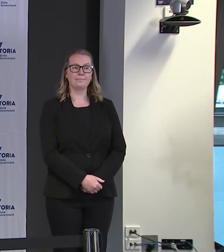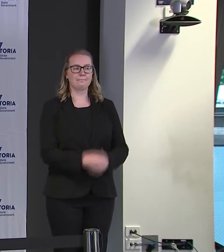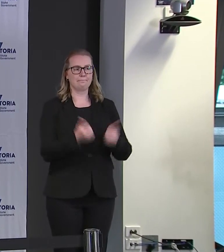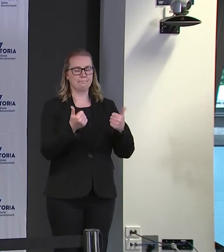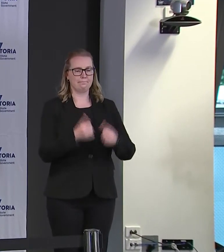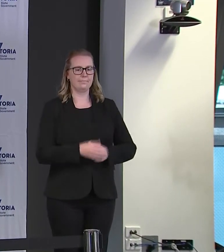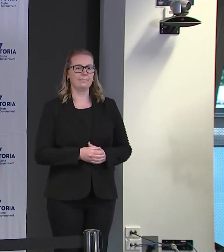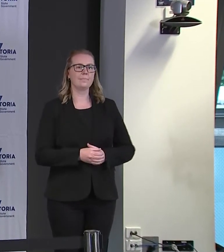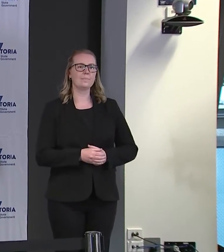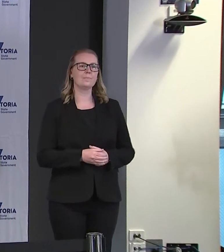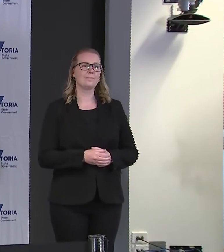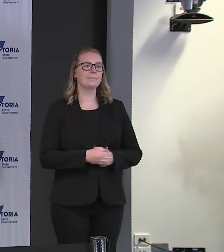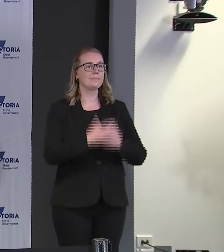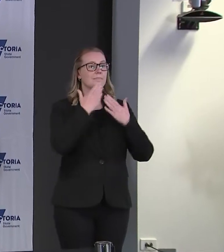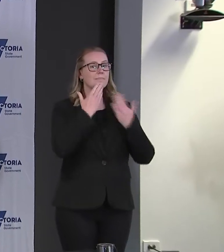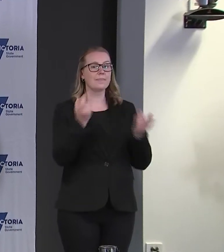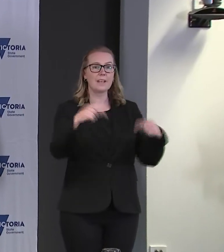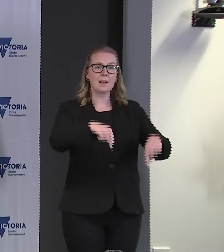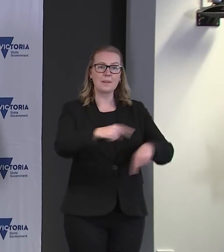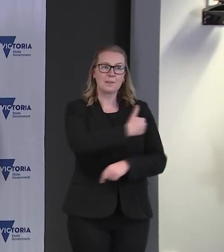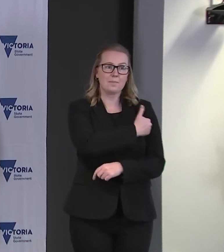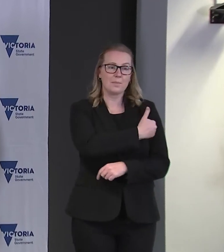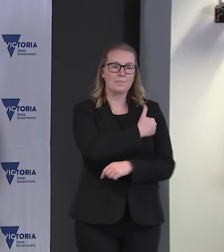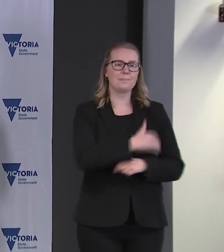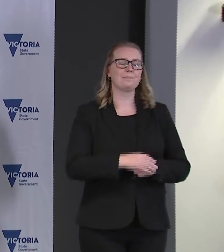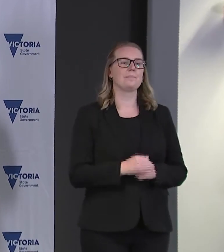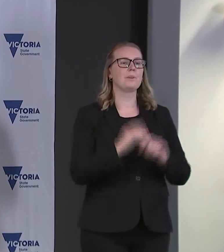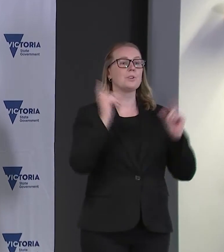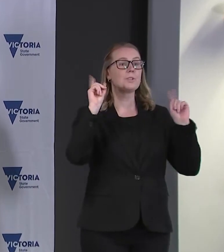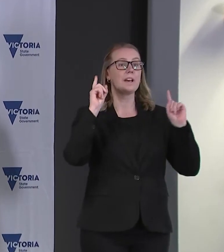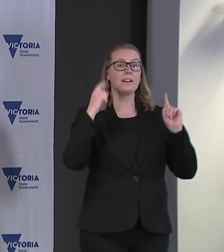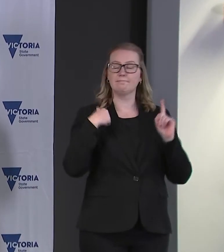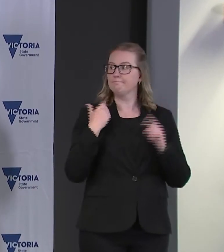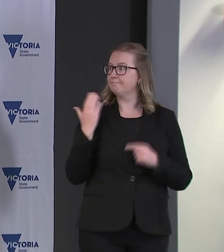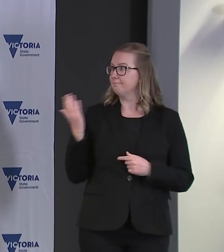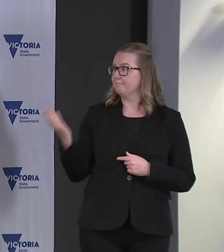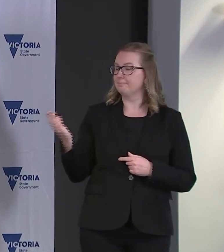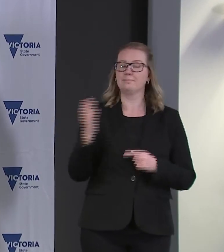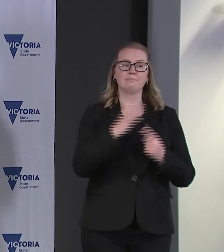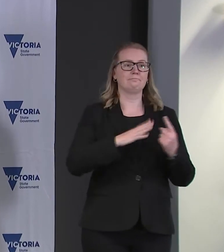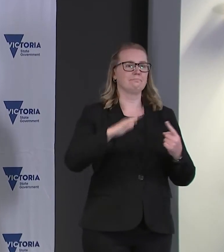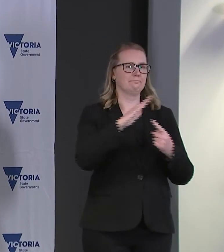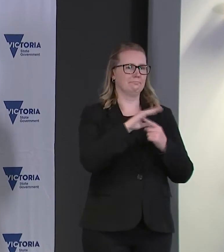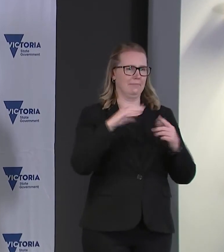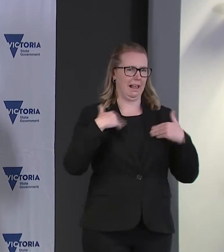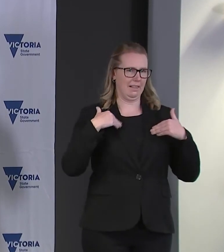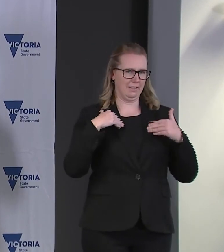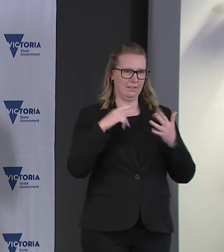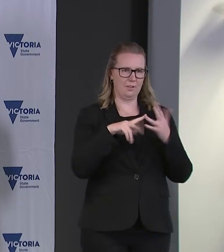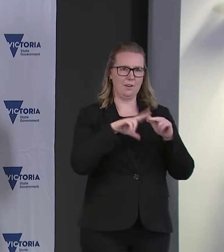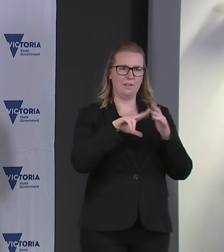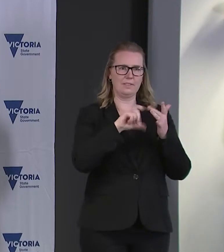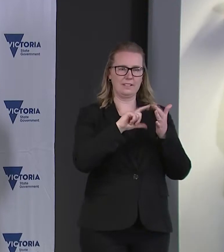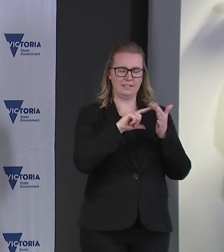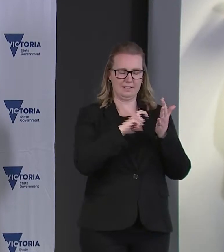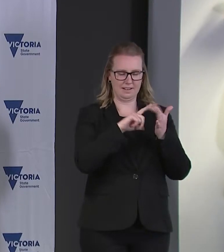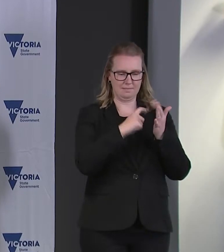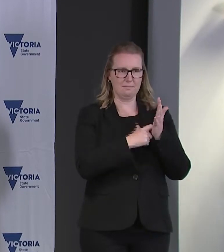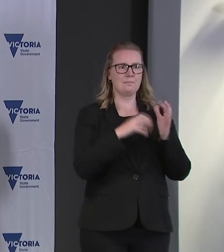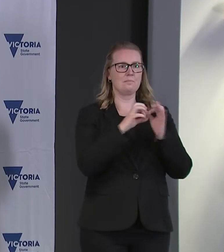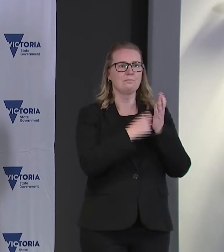Excellent. Thank you for coming along this morning. Today I've been joined by the Chief Health Officer, Professor